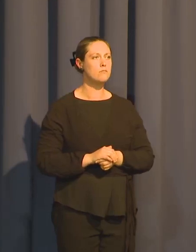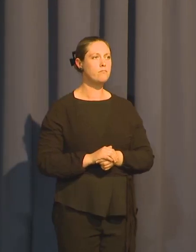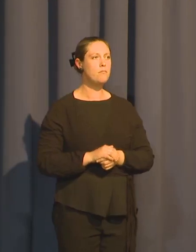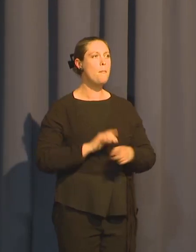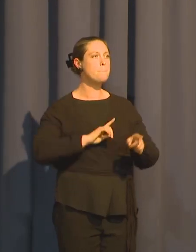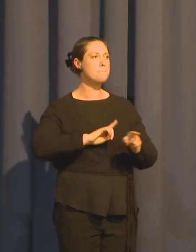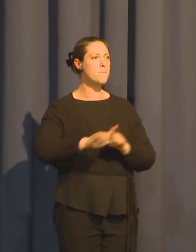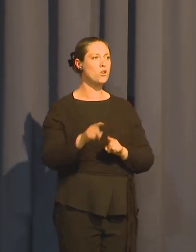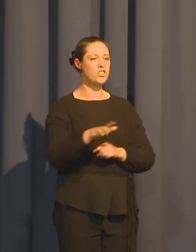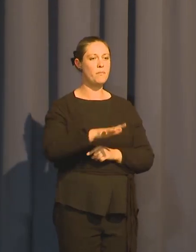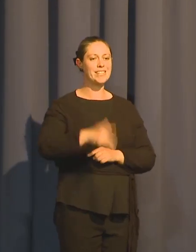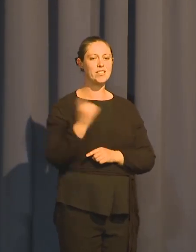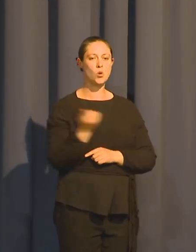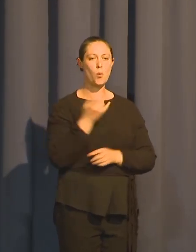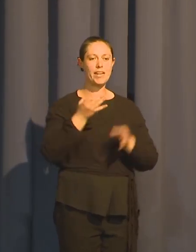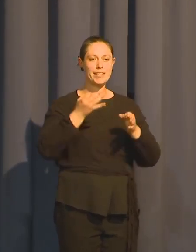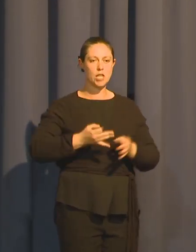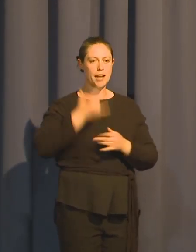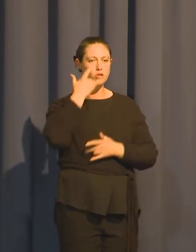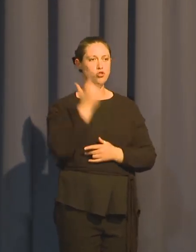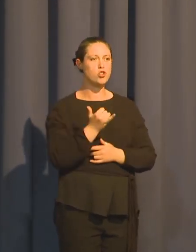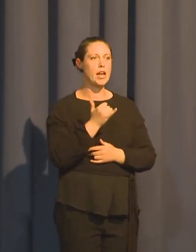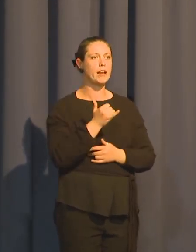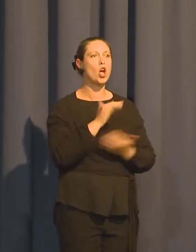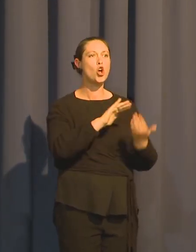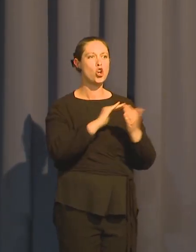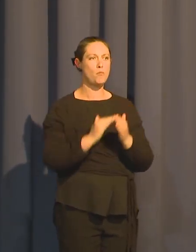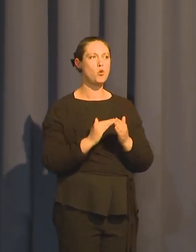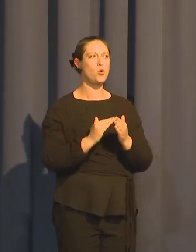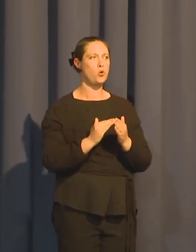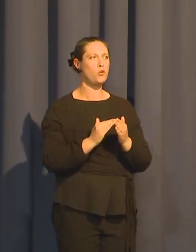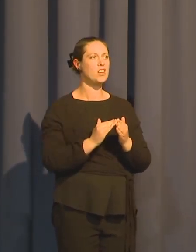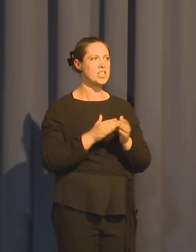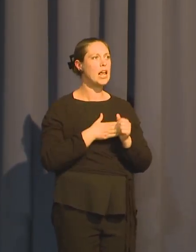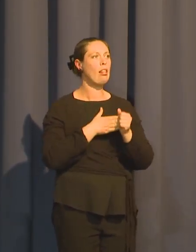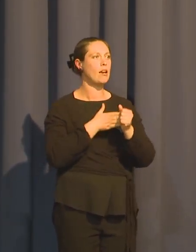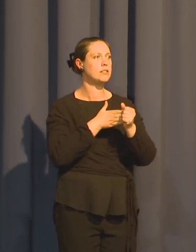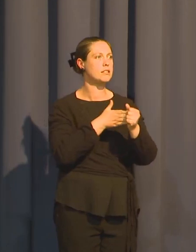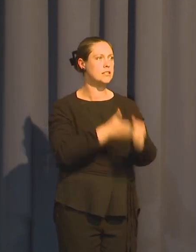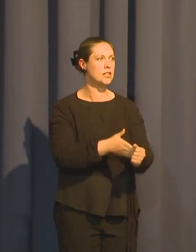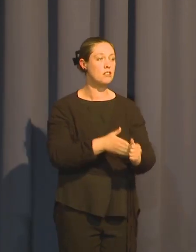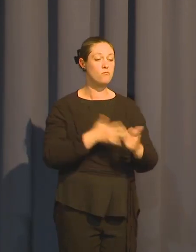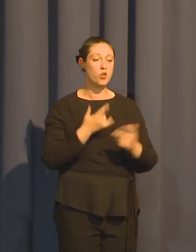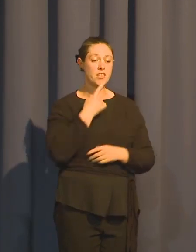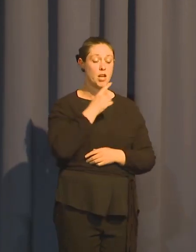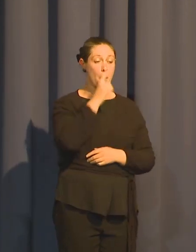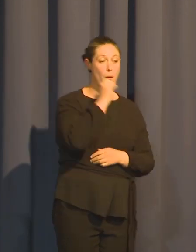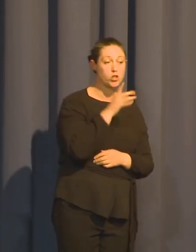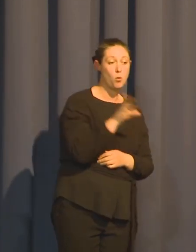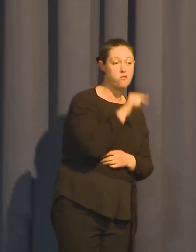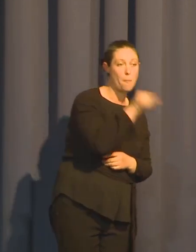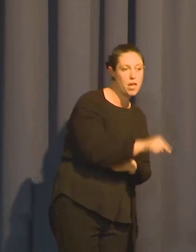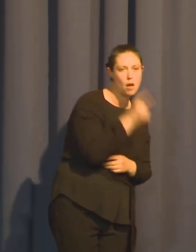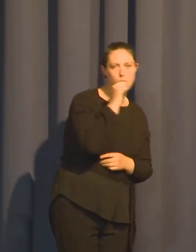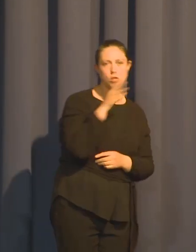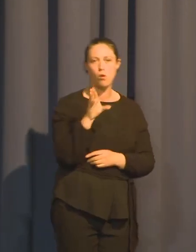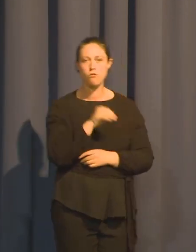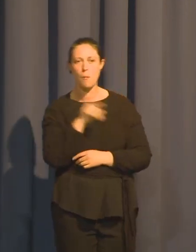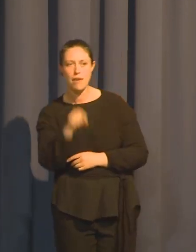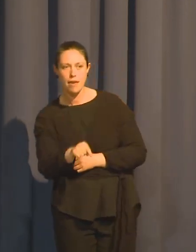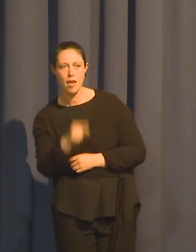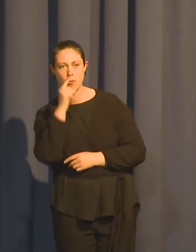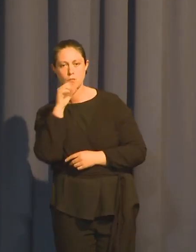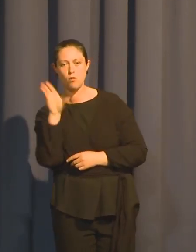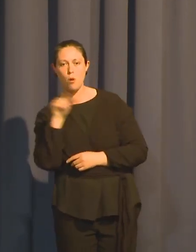community, so we got a lot of feedback regarding possible sources of lead in the catchment. We've looked at